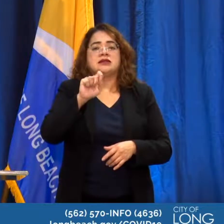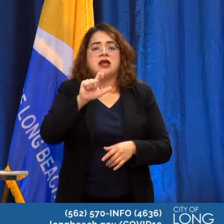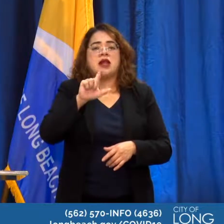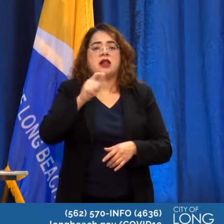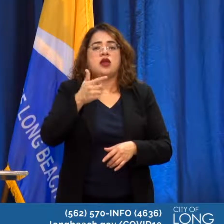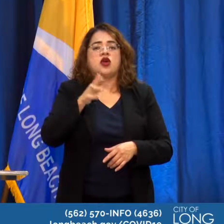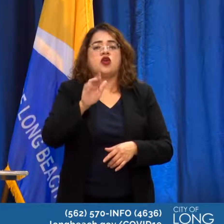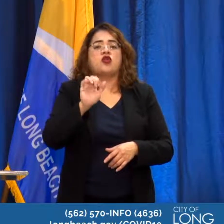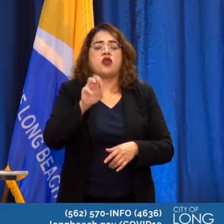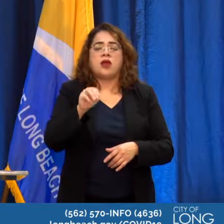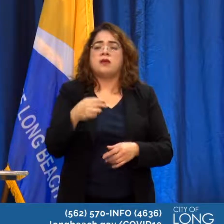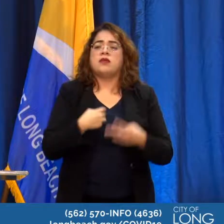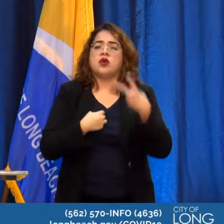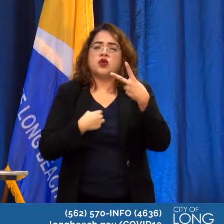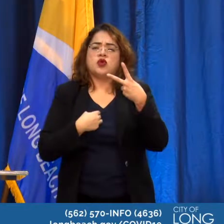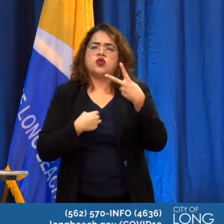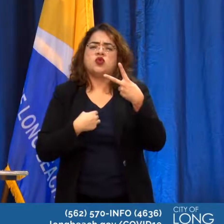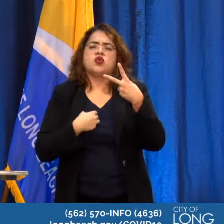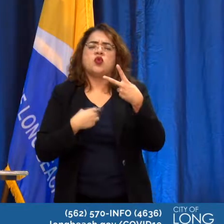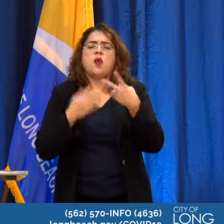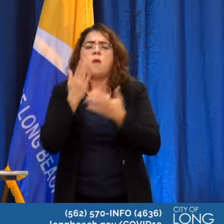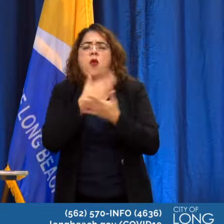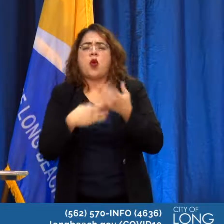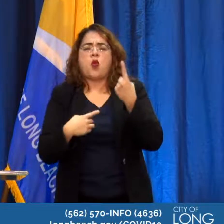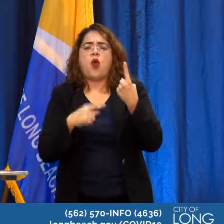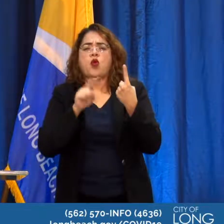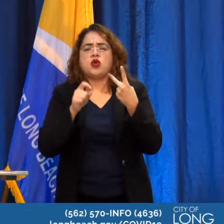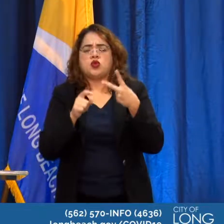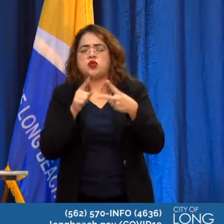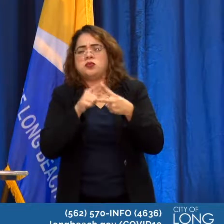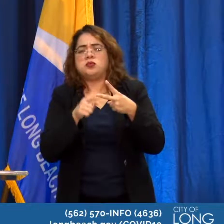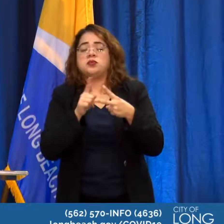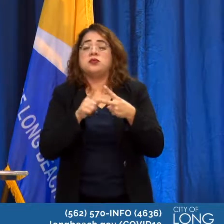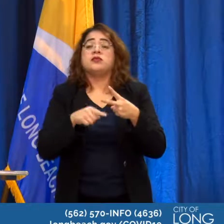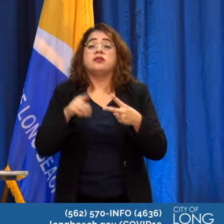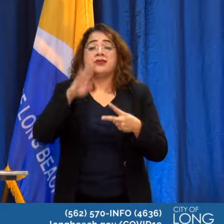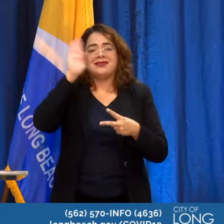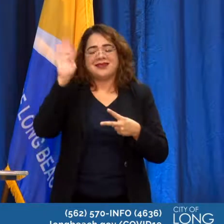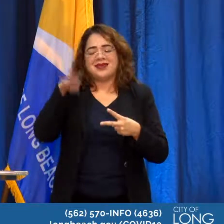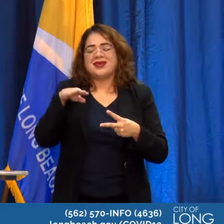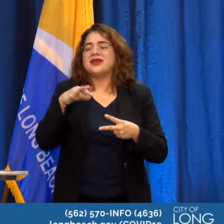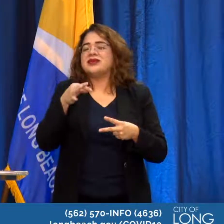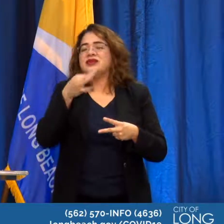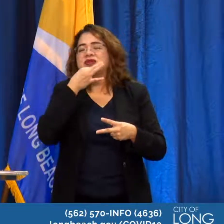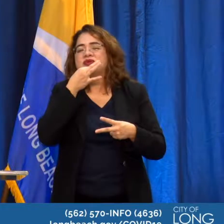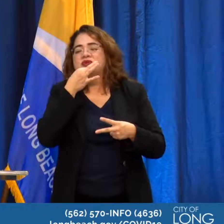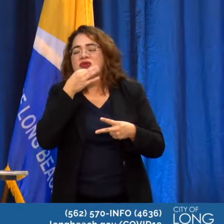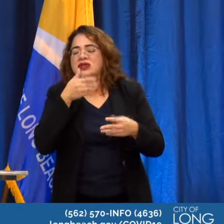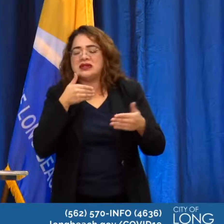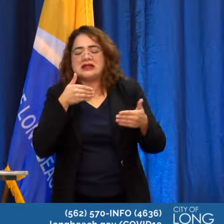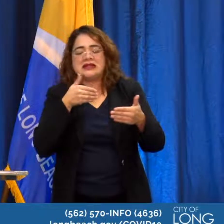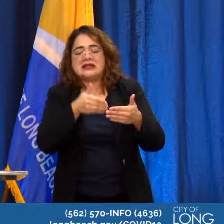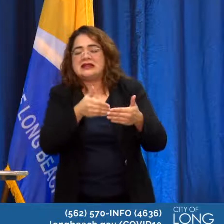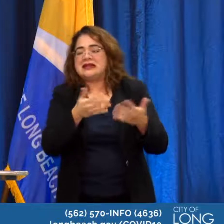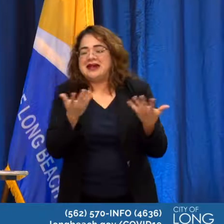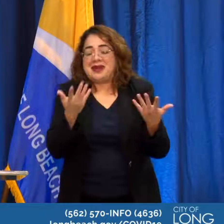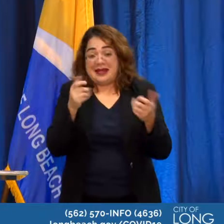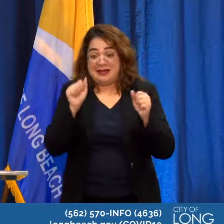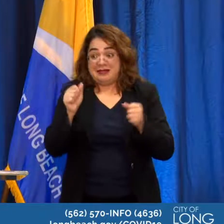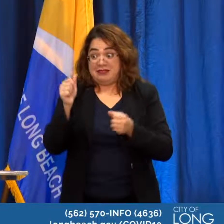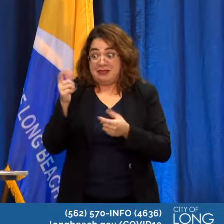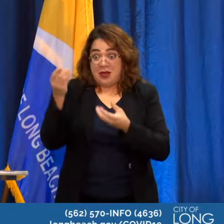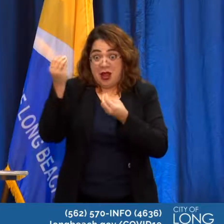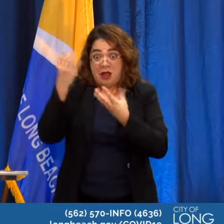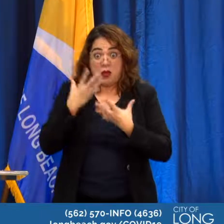Hi, so I have kind of a 2-part question based on the fact that we know that it's still too soon to know whether Thanksgiving has contributed to a spike.